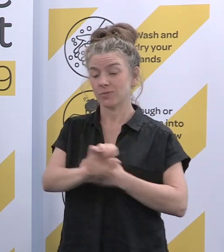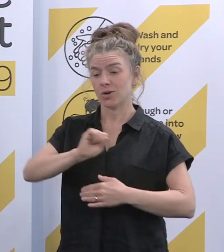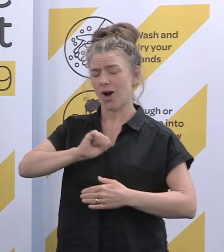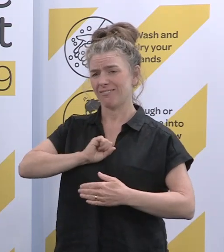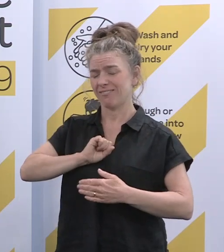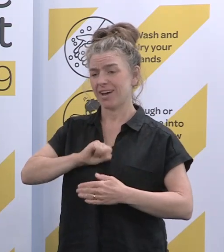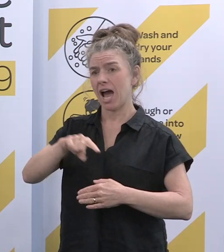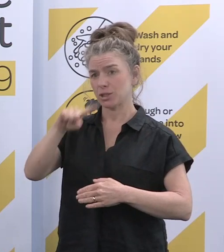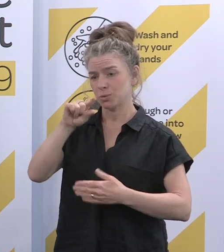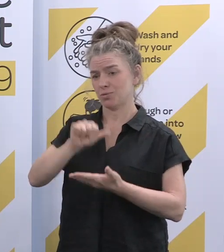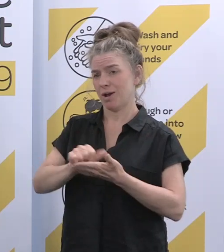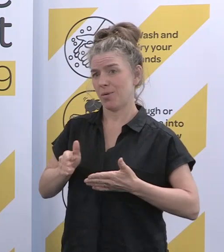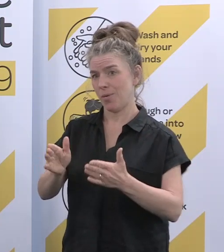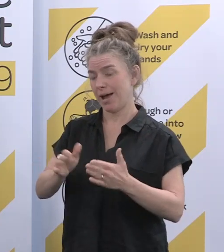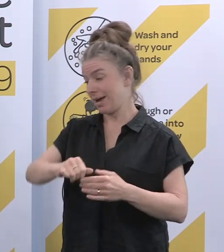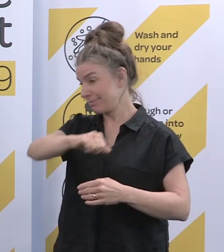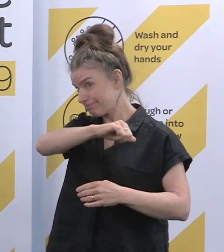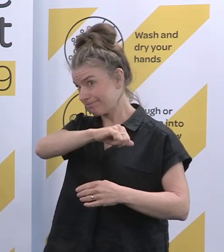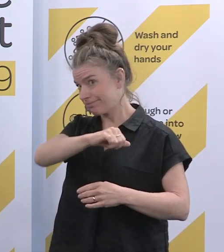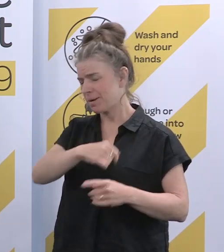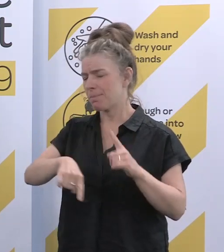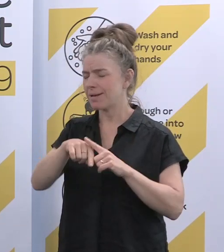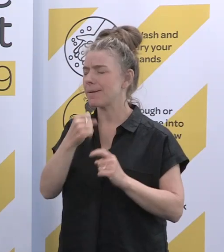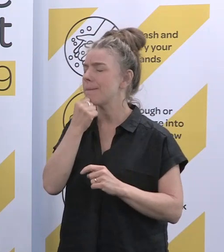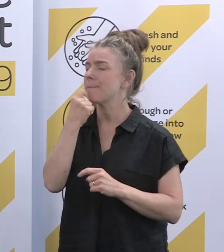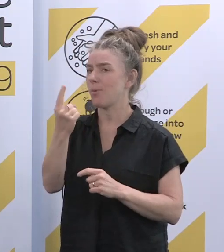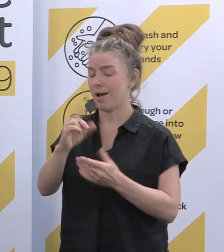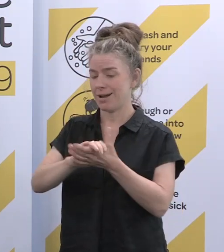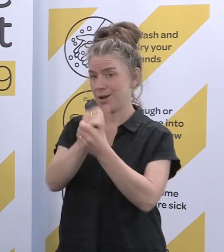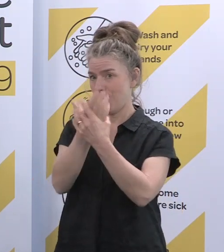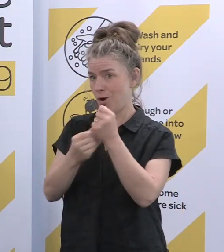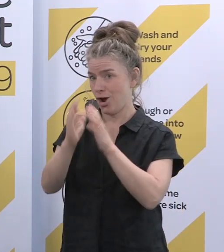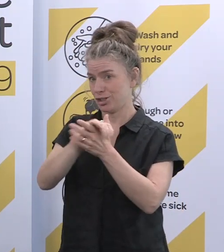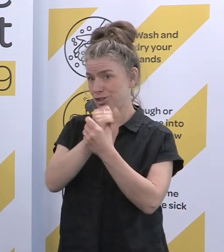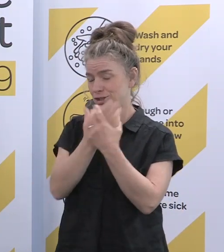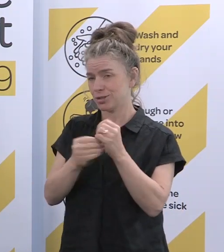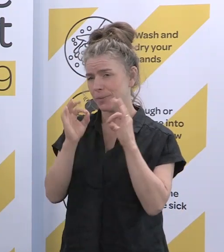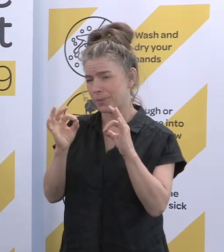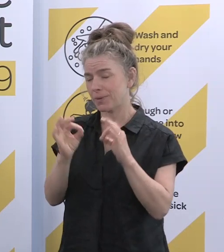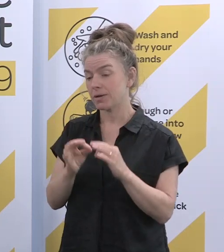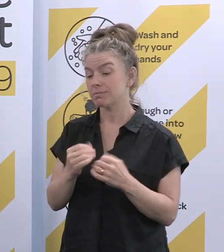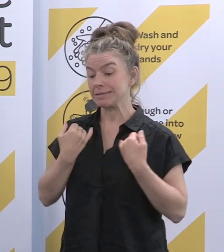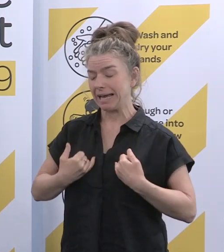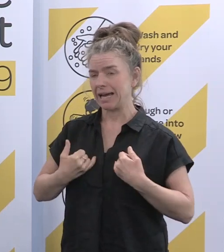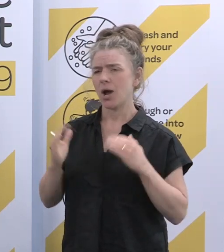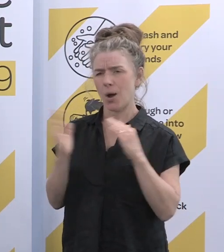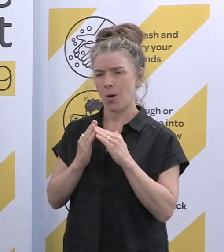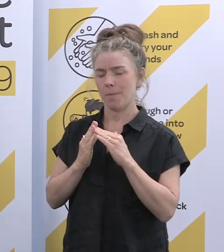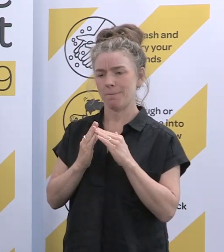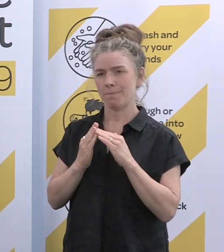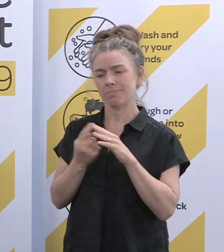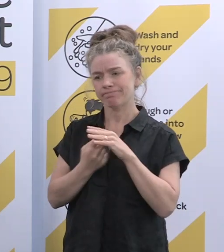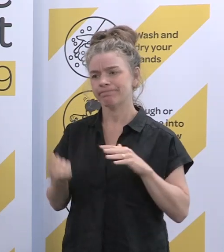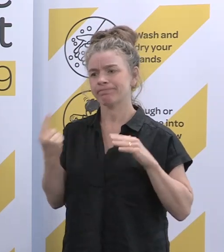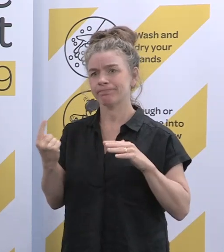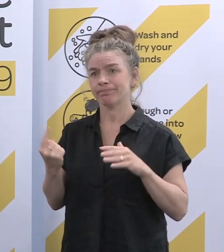etiquette, and most importantly, of course, washing hands, and if you are unwell, do not go out. It's very